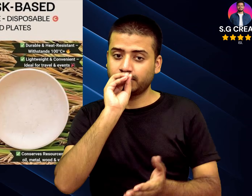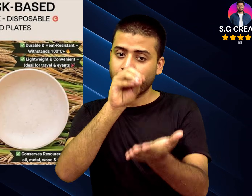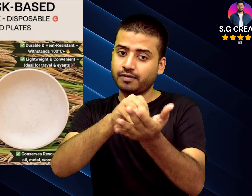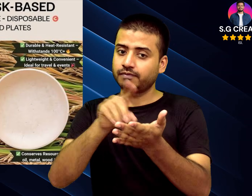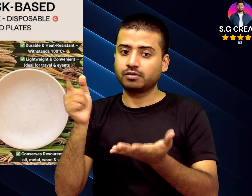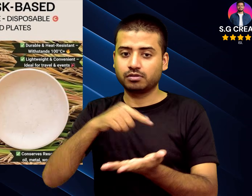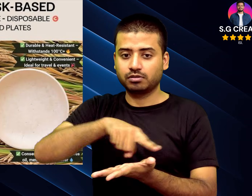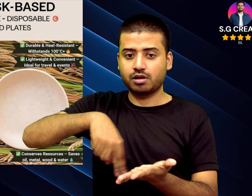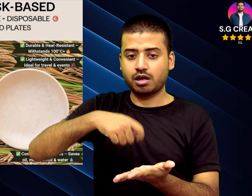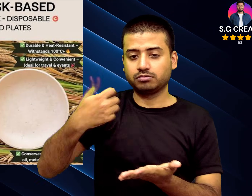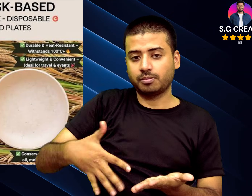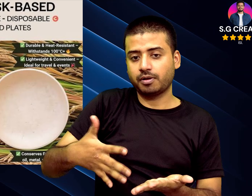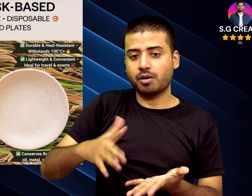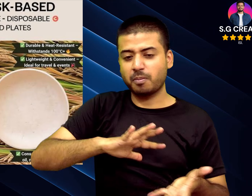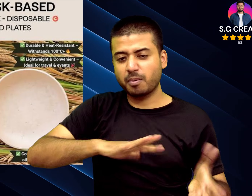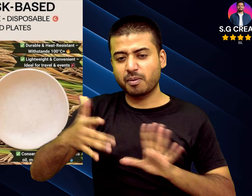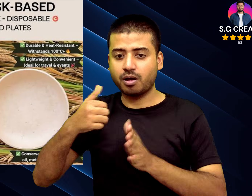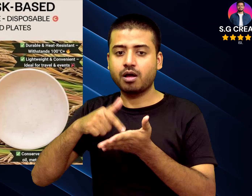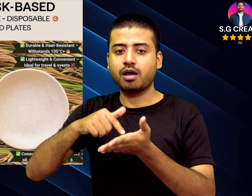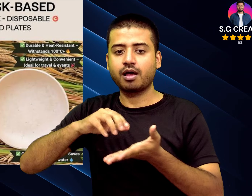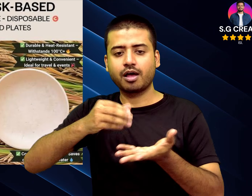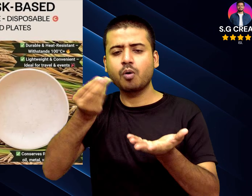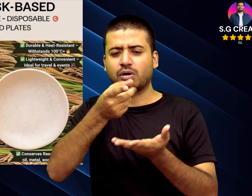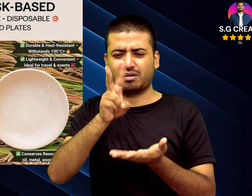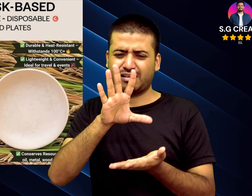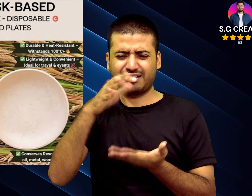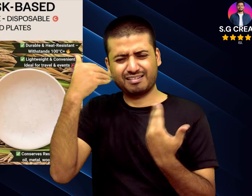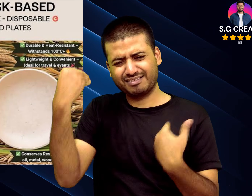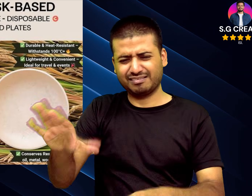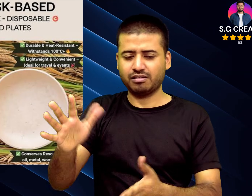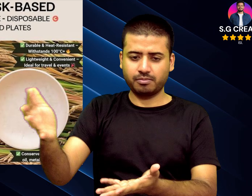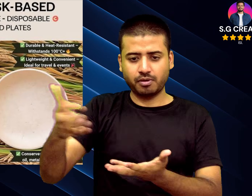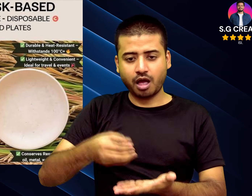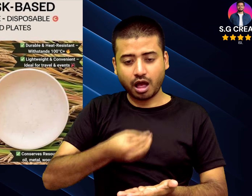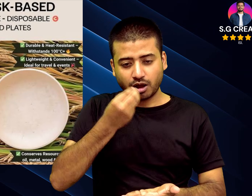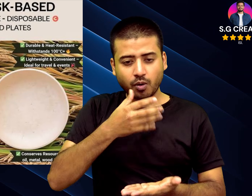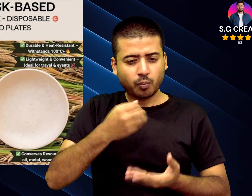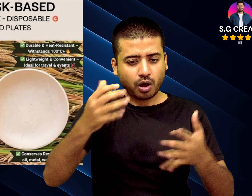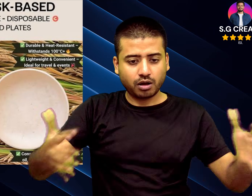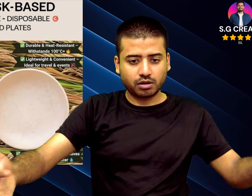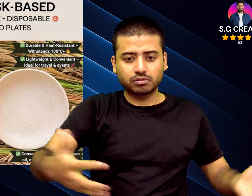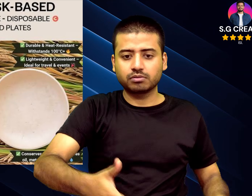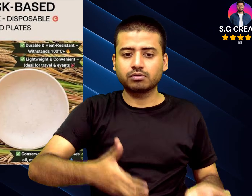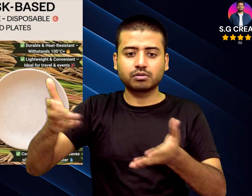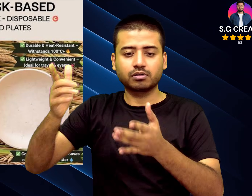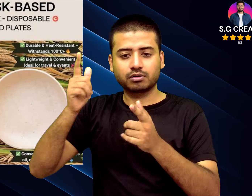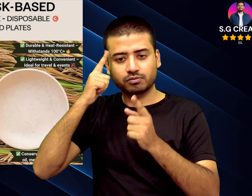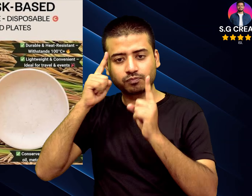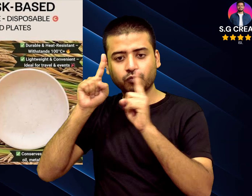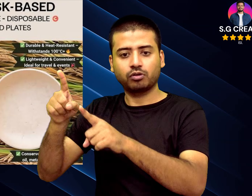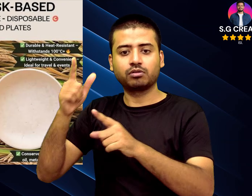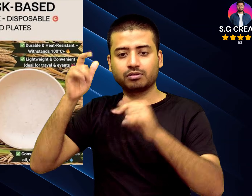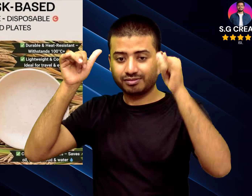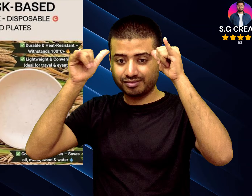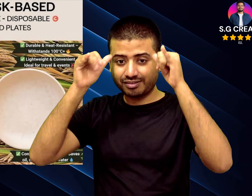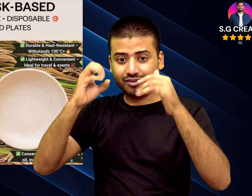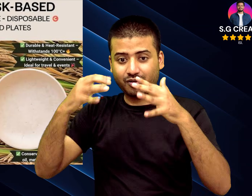matter left in the husks will create structural weak points in the final plates or cups, leading to cracking or uneven textures during the